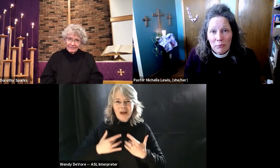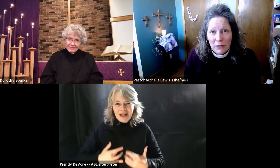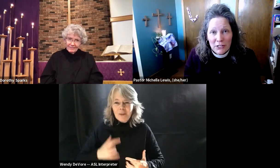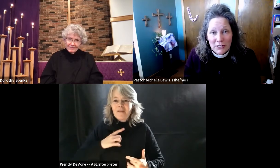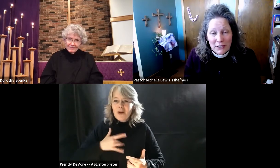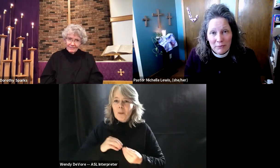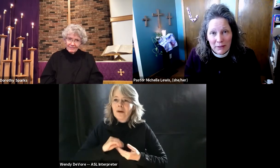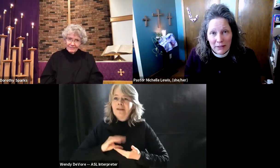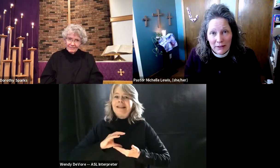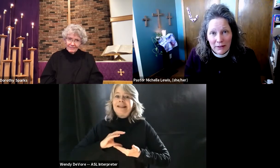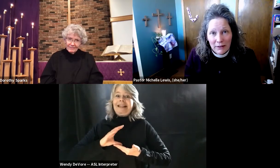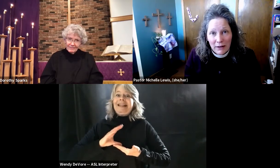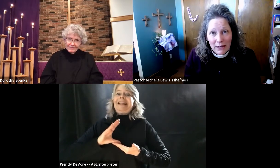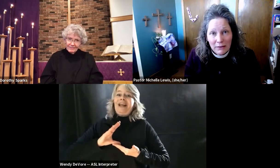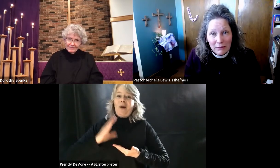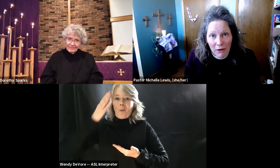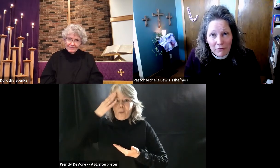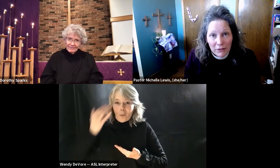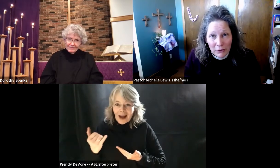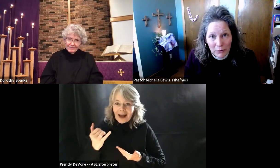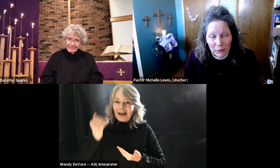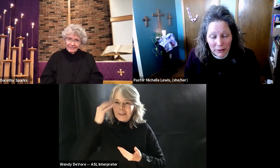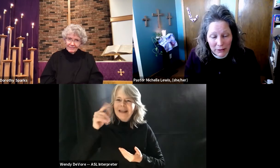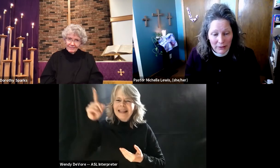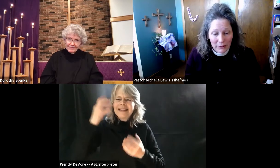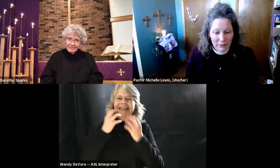so precious to me. I love you.